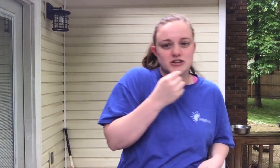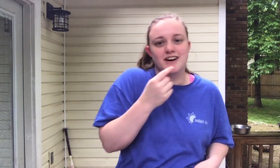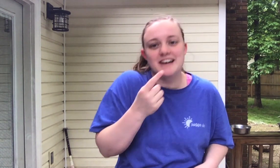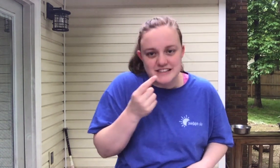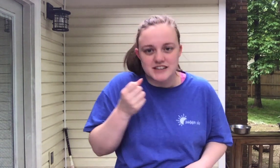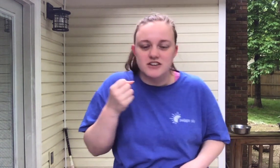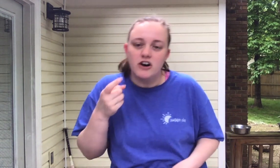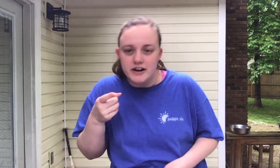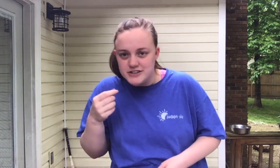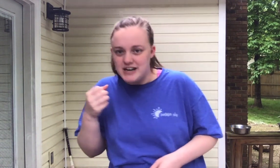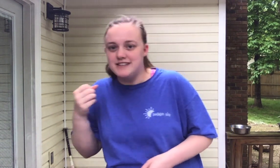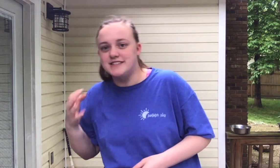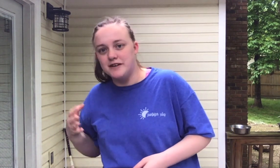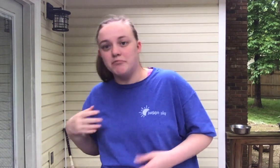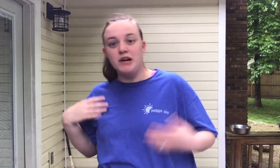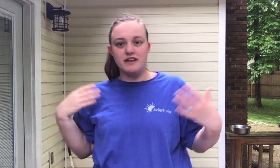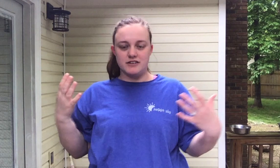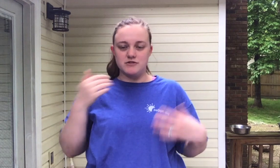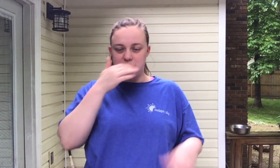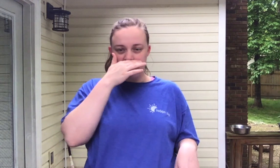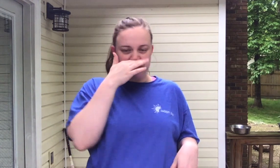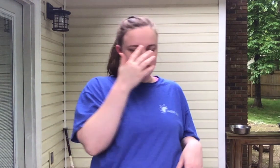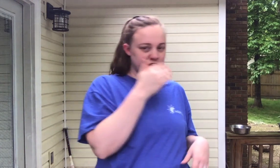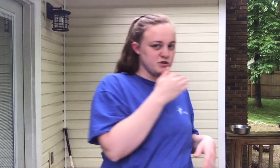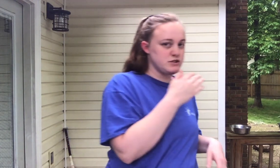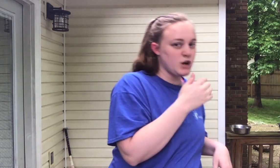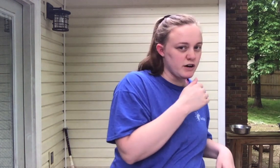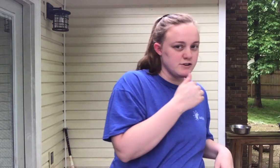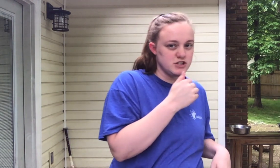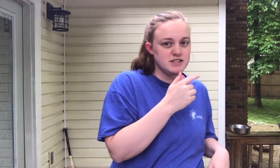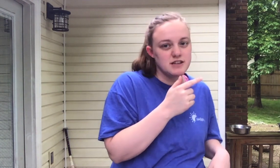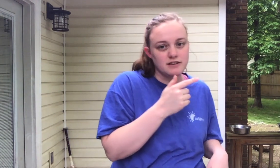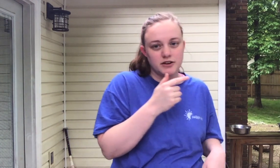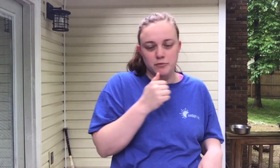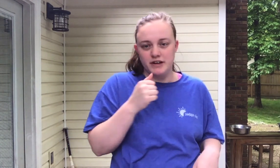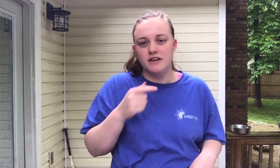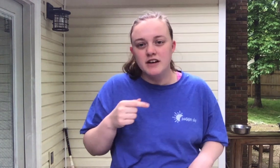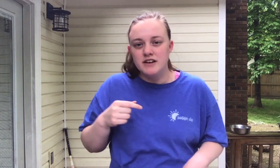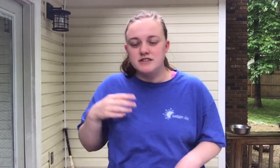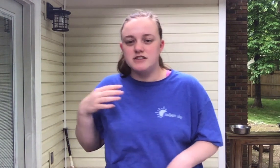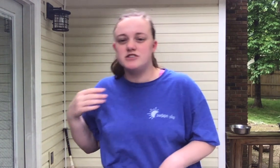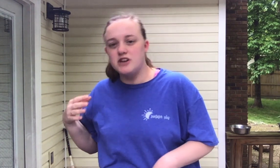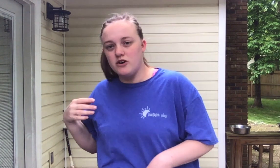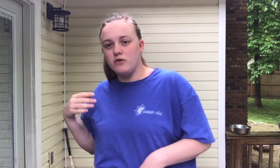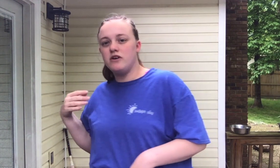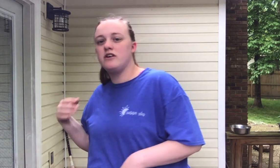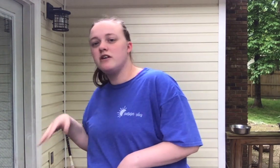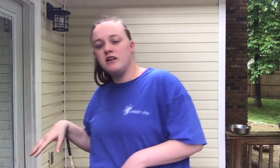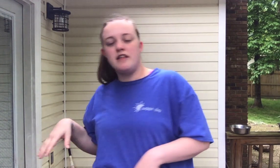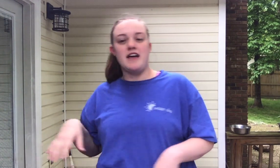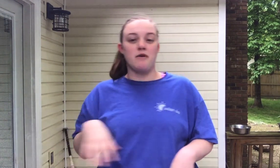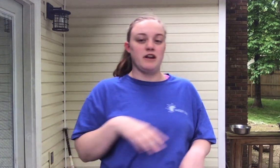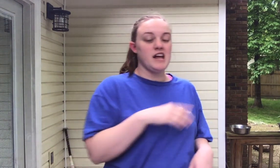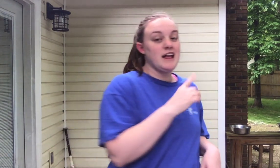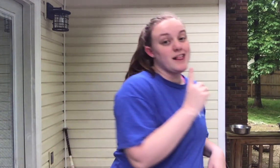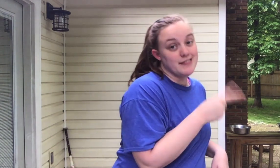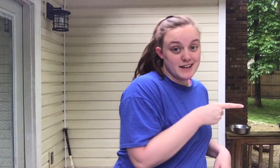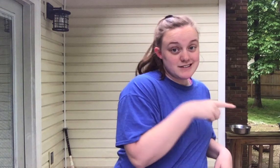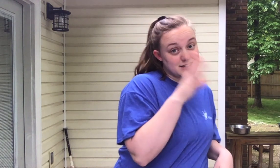trying to contrast them, but you still do that. You just turn just a little bit to show that one. This